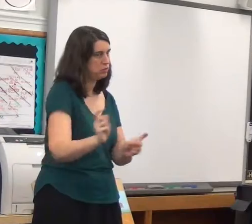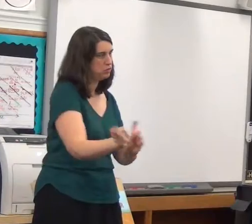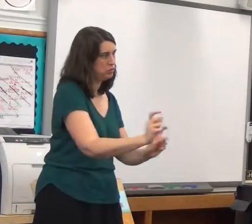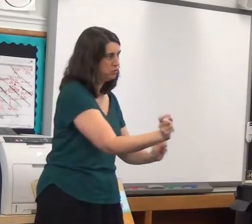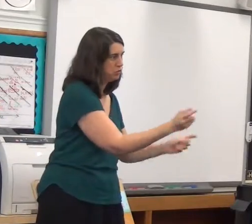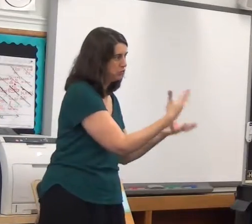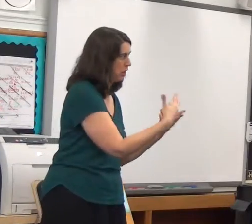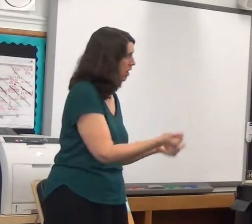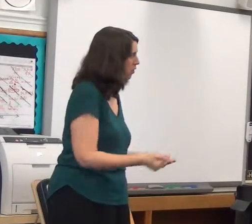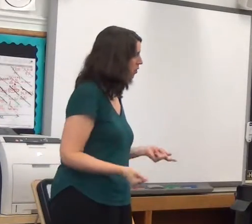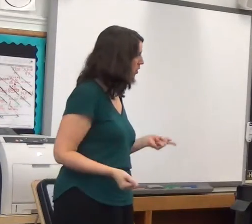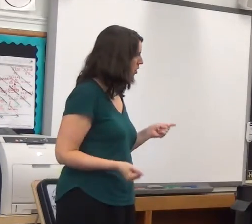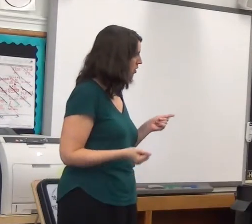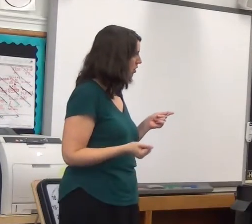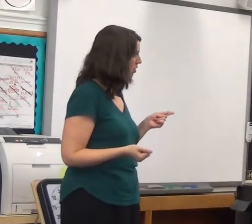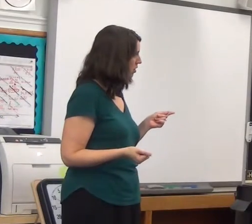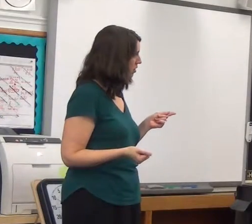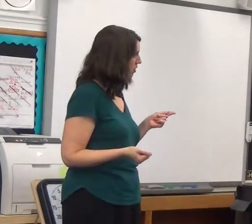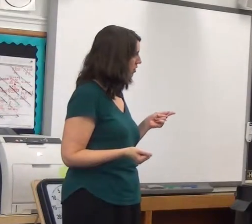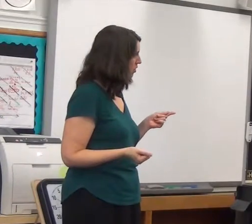took